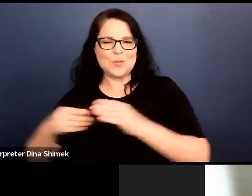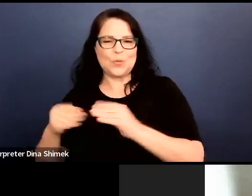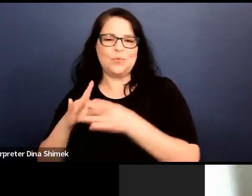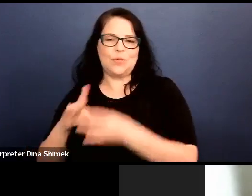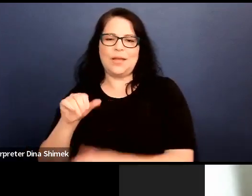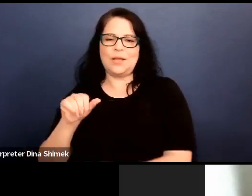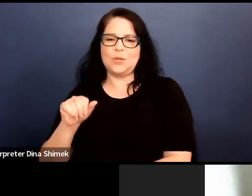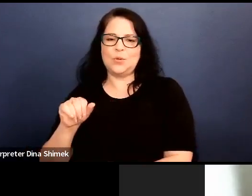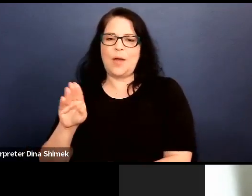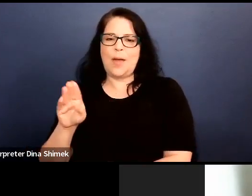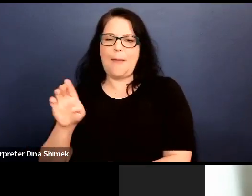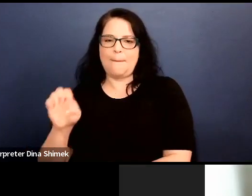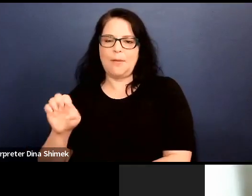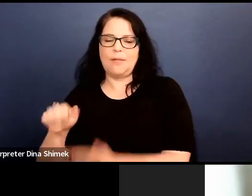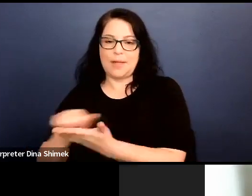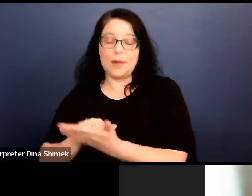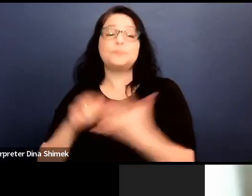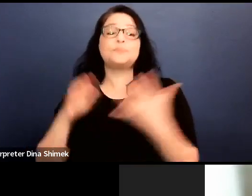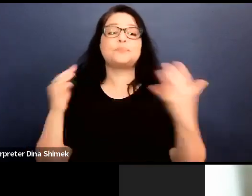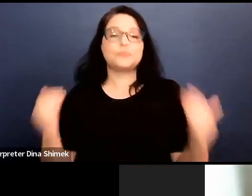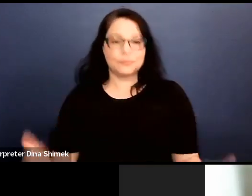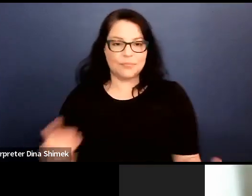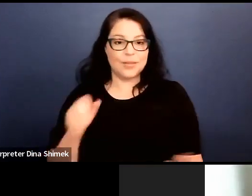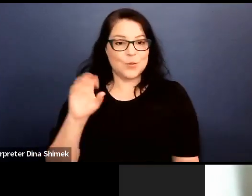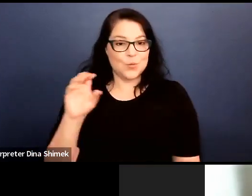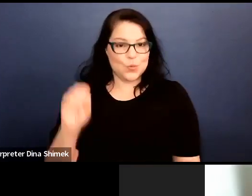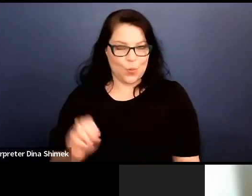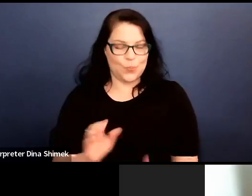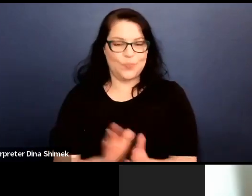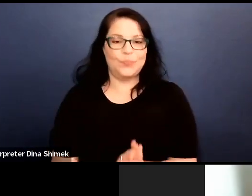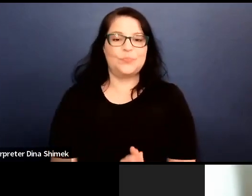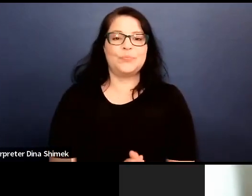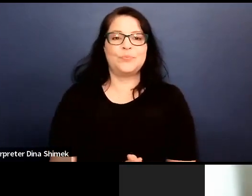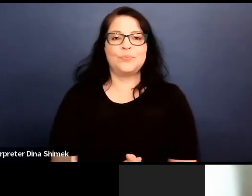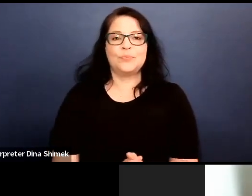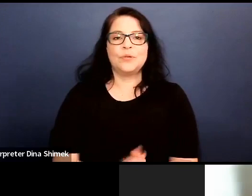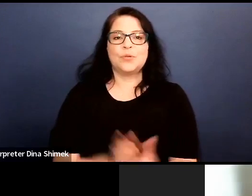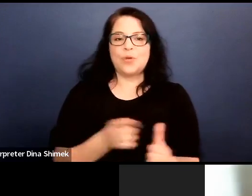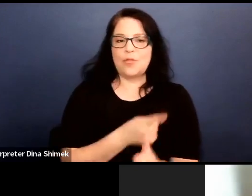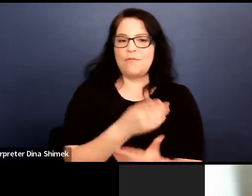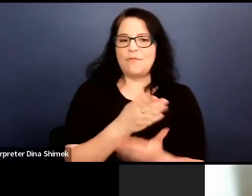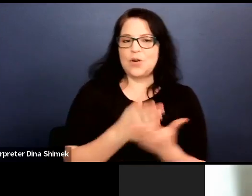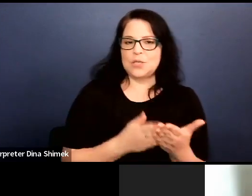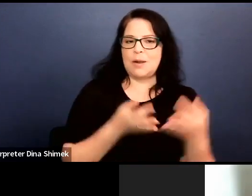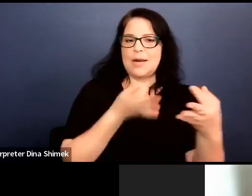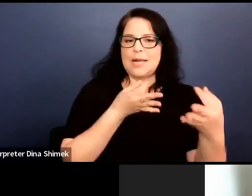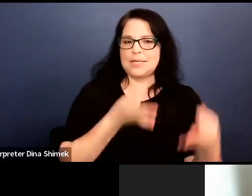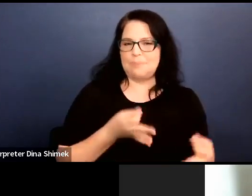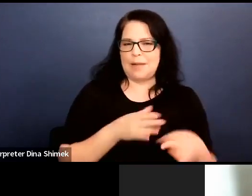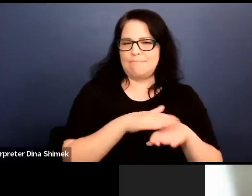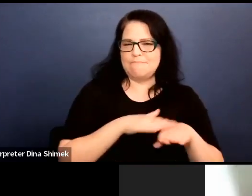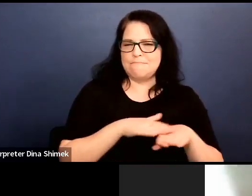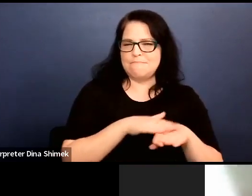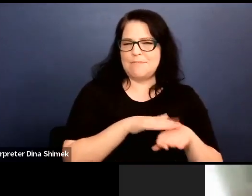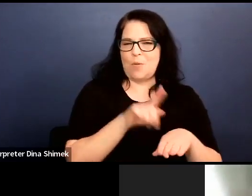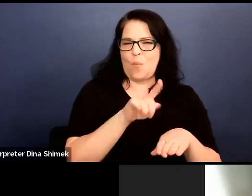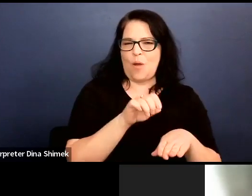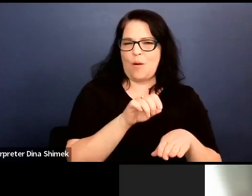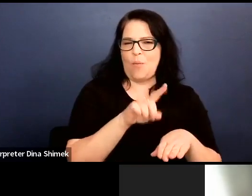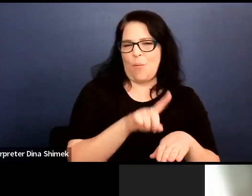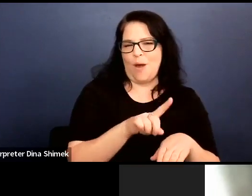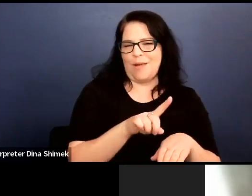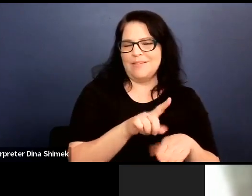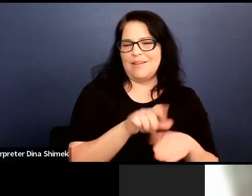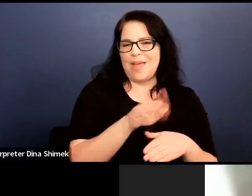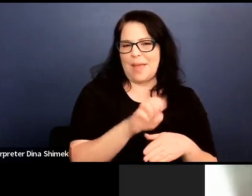account. So if you haven't, the first part of this was really ABLE United 101. Thank you, Samantha, for joining us.